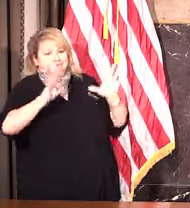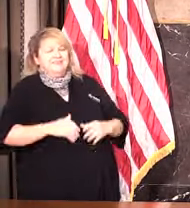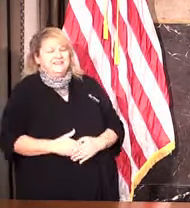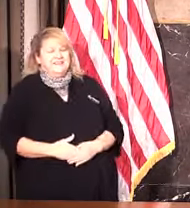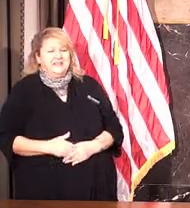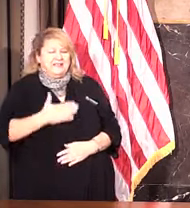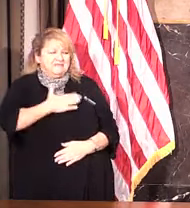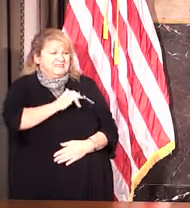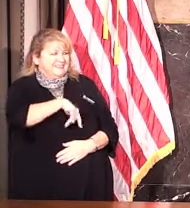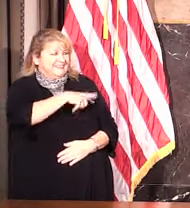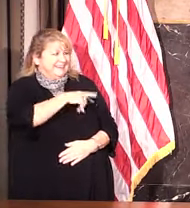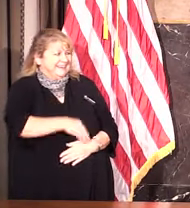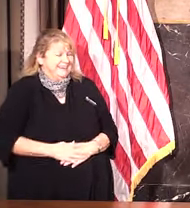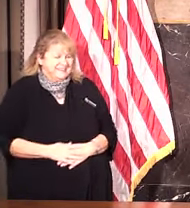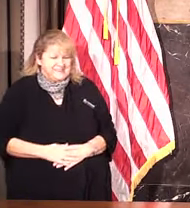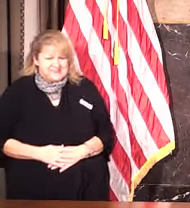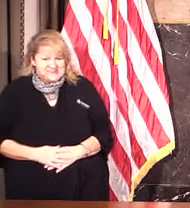Look,